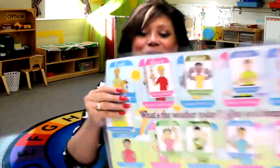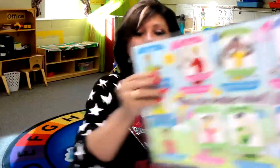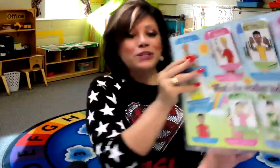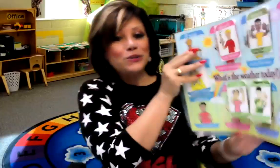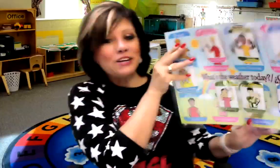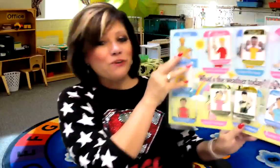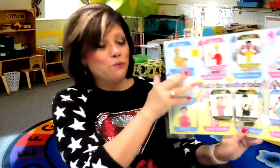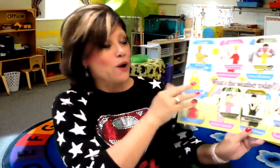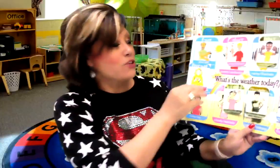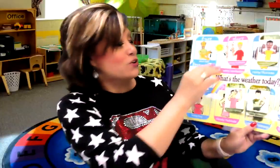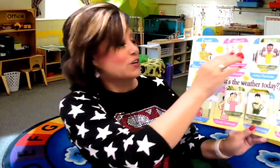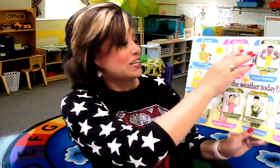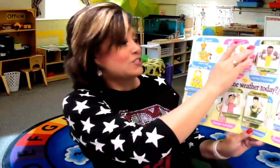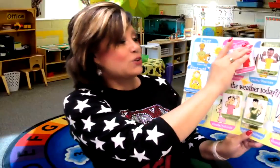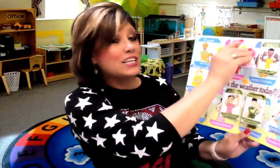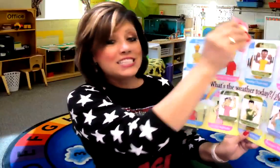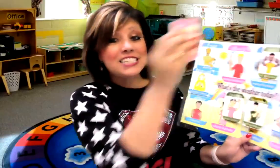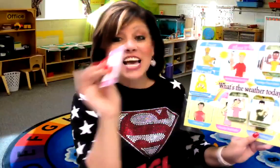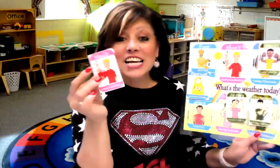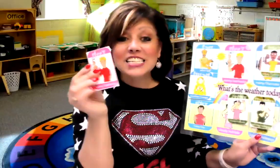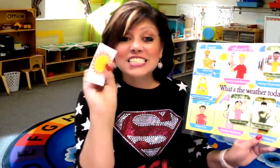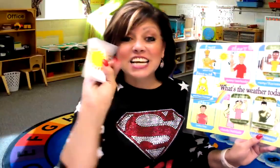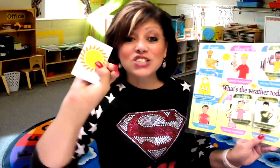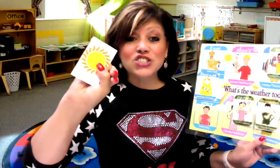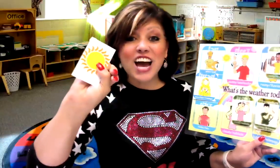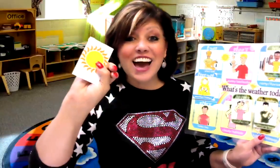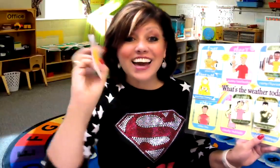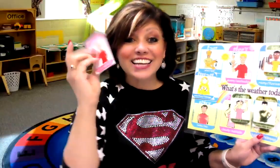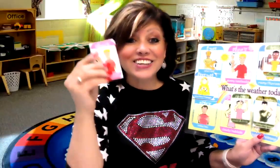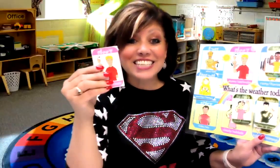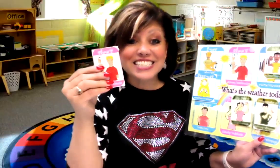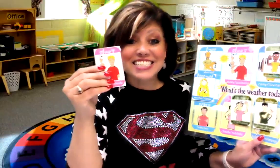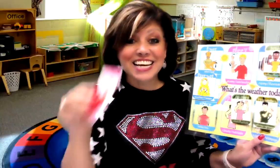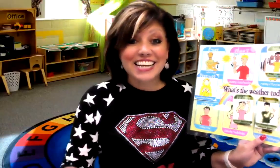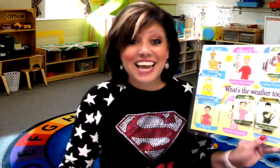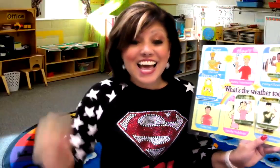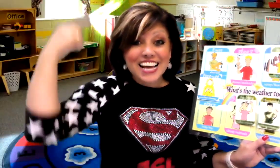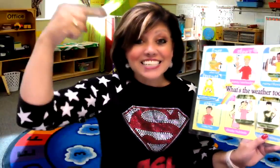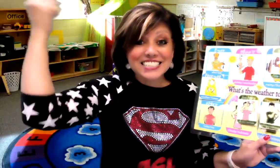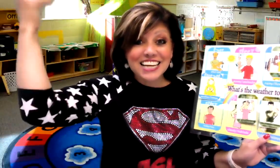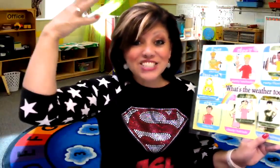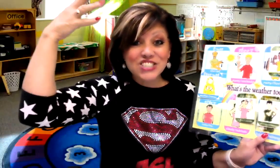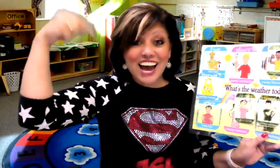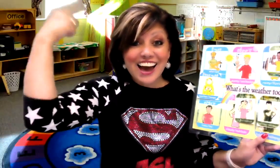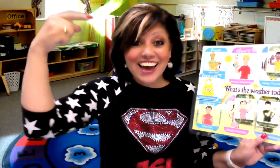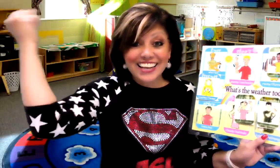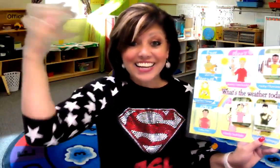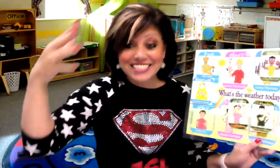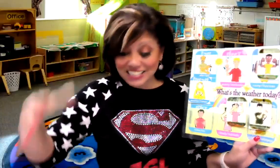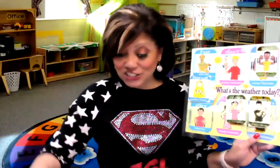we do different weather. So this is sunshine. Look at the sun. Sunshine.